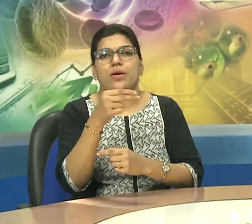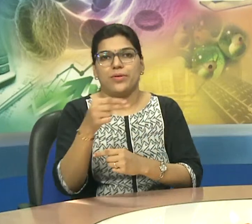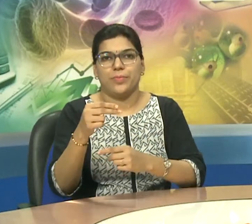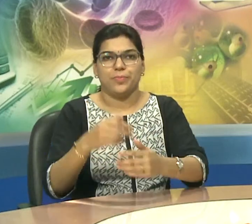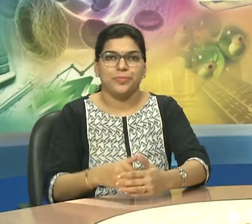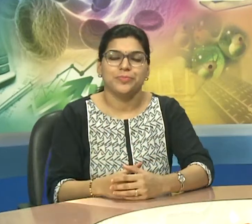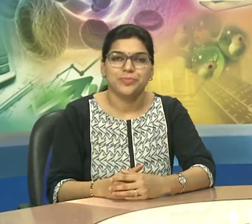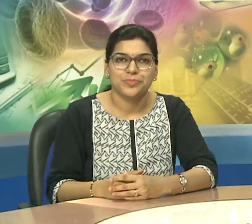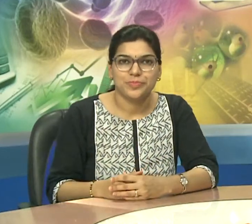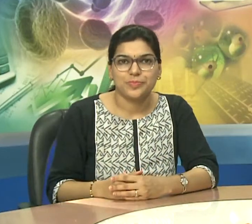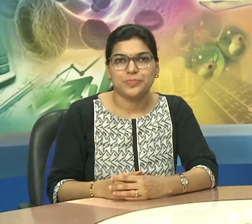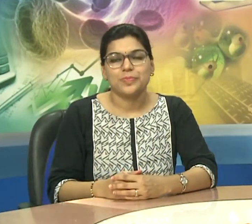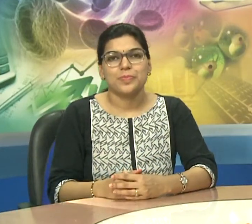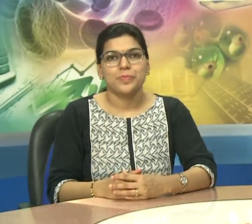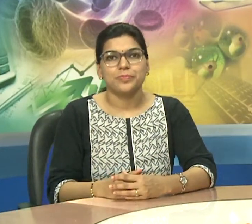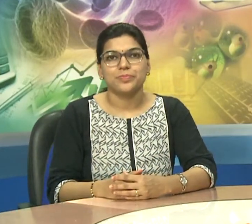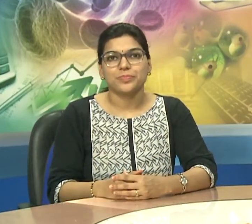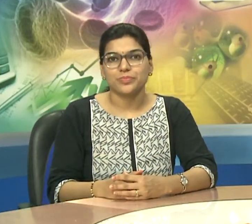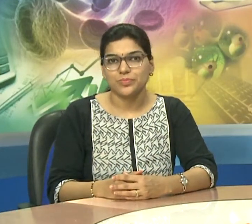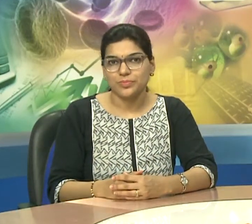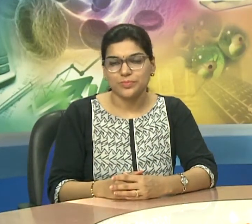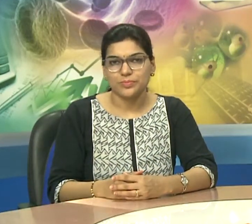we sometimes add few points.